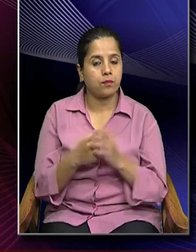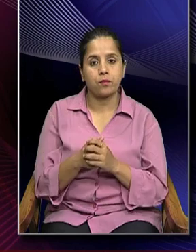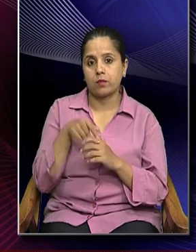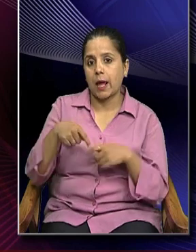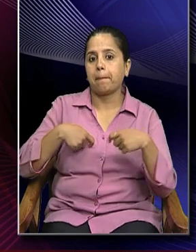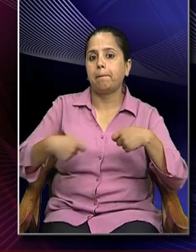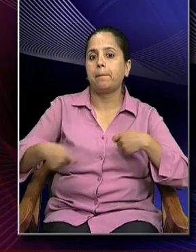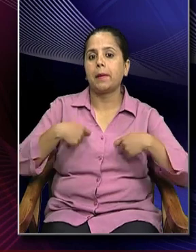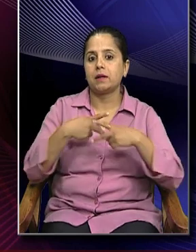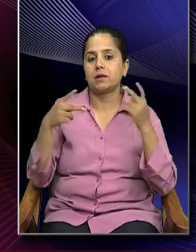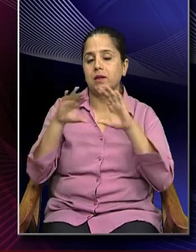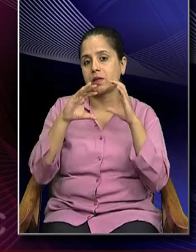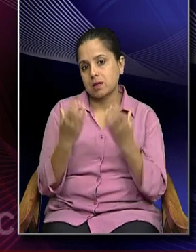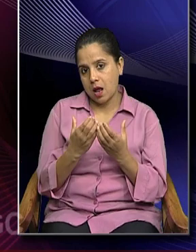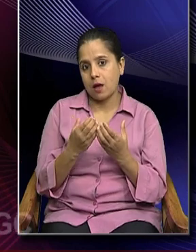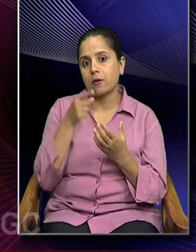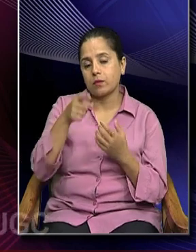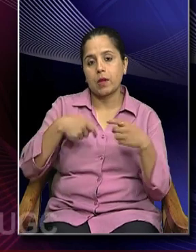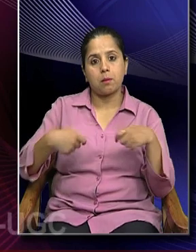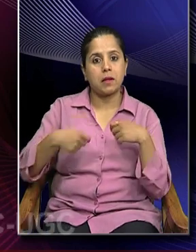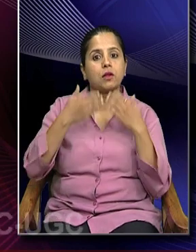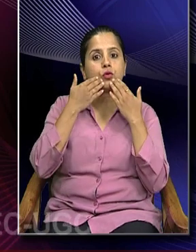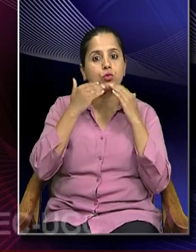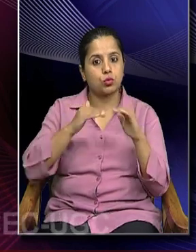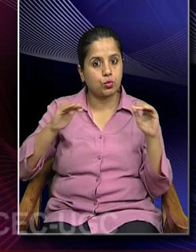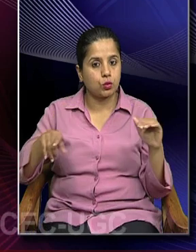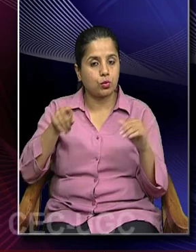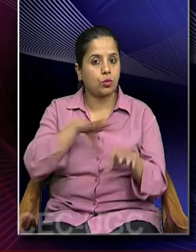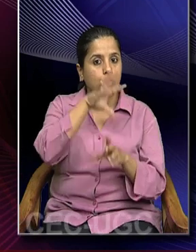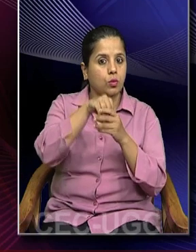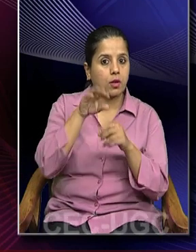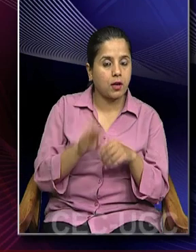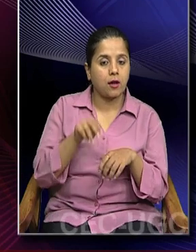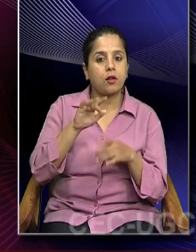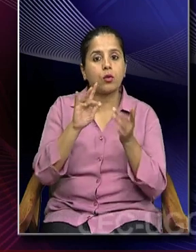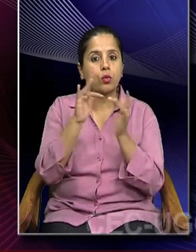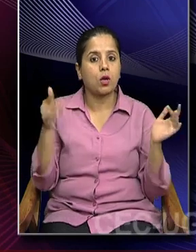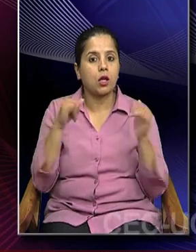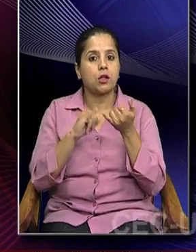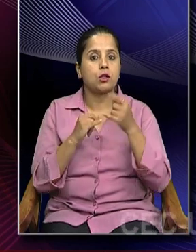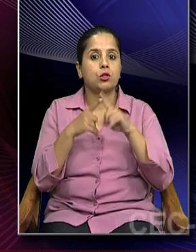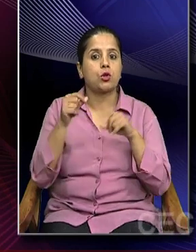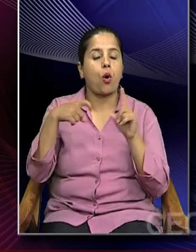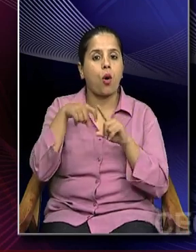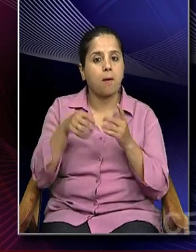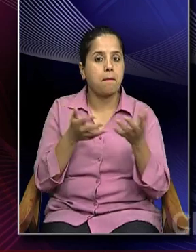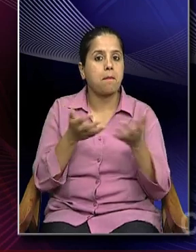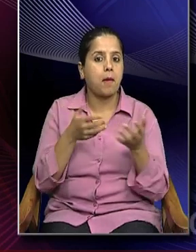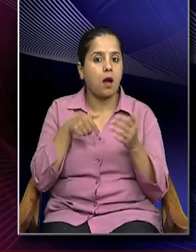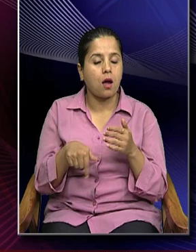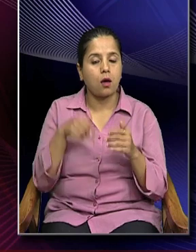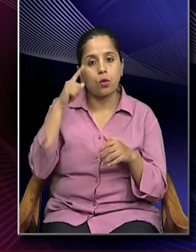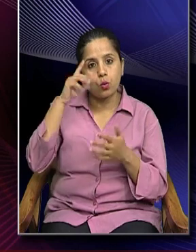the business class, the business students participate in a virtual stock market simulation to